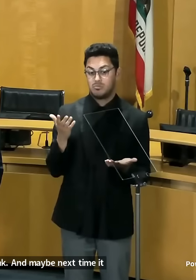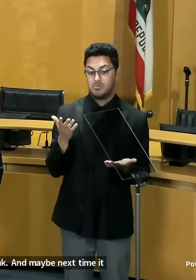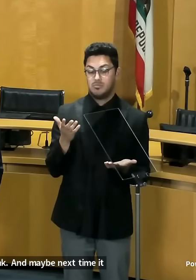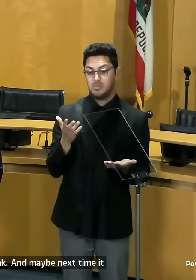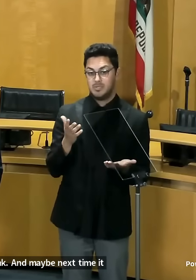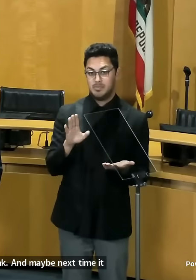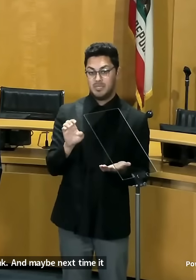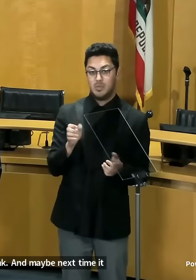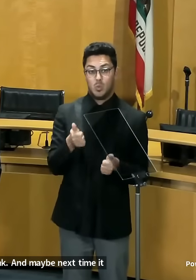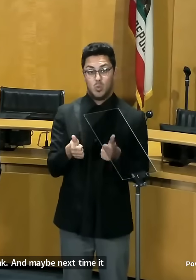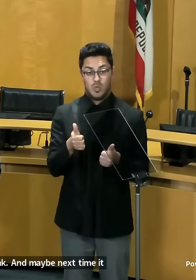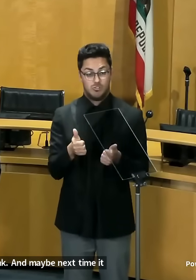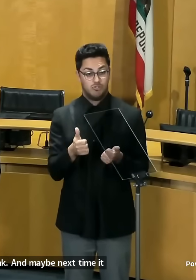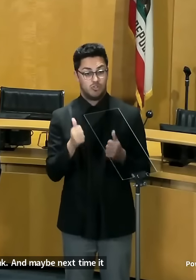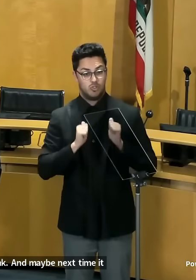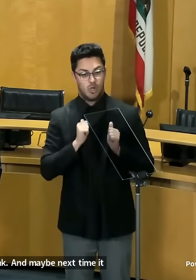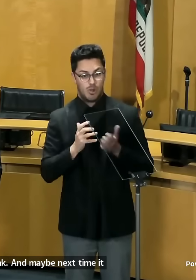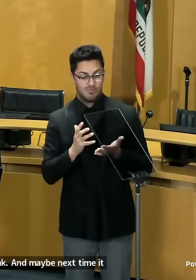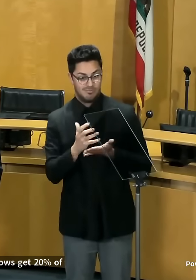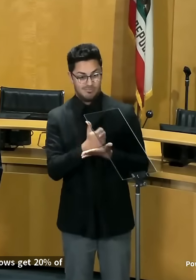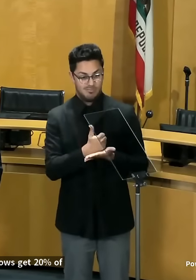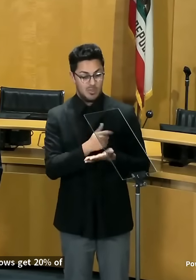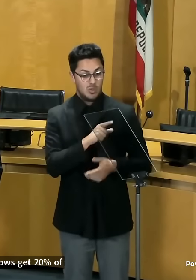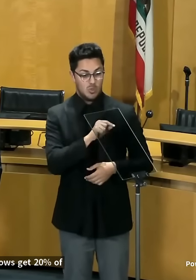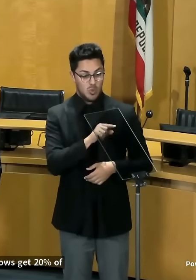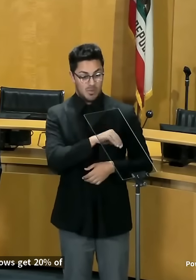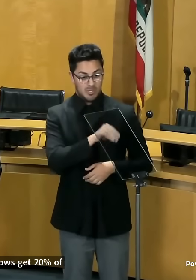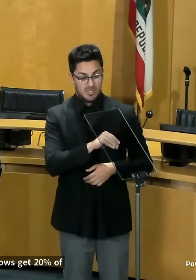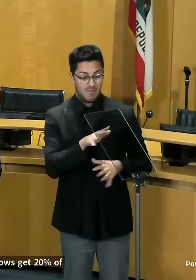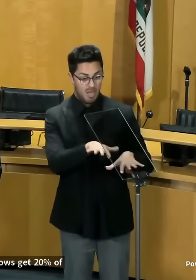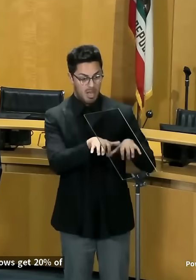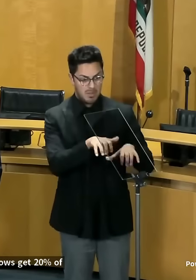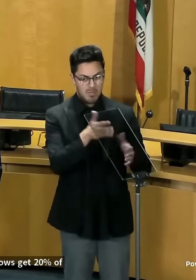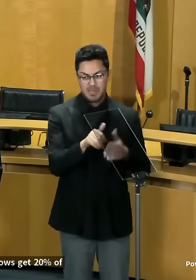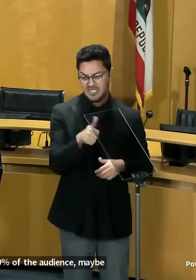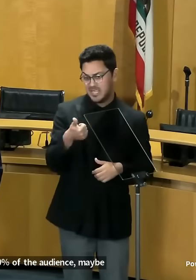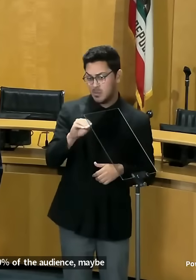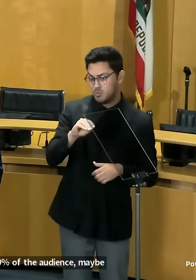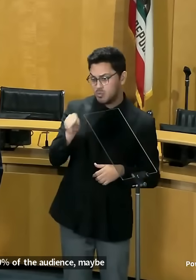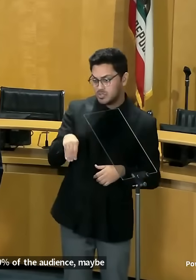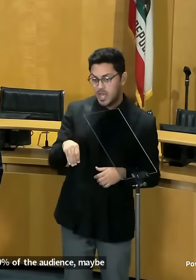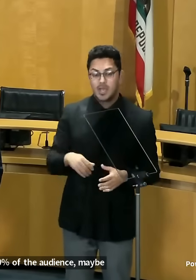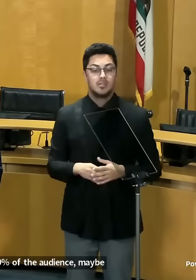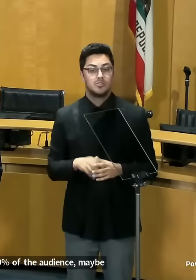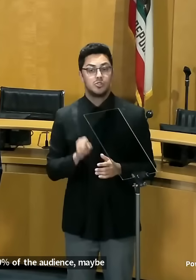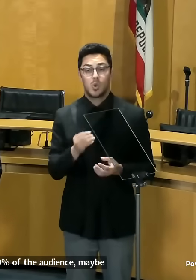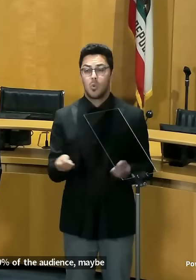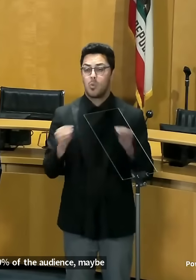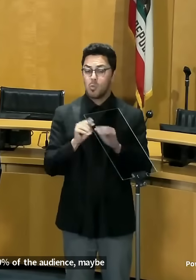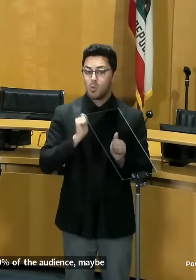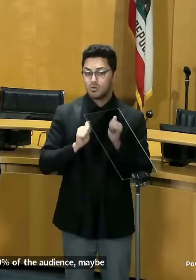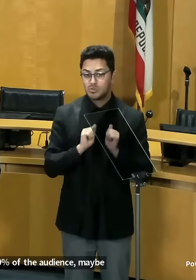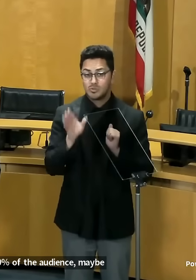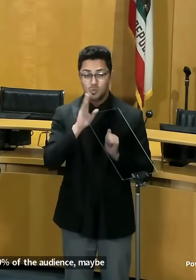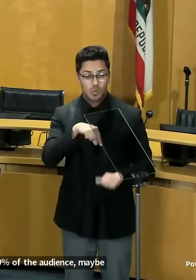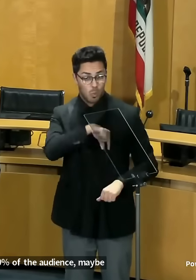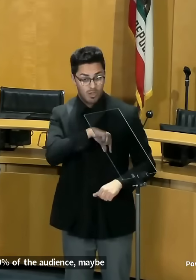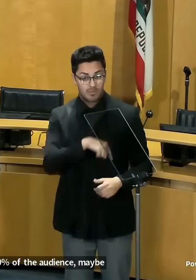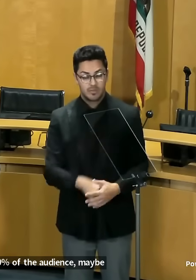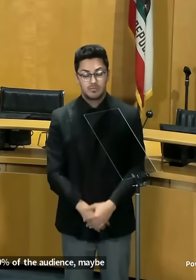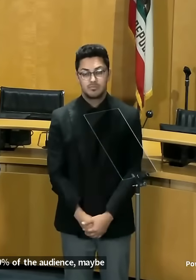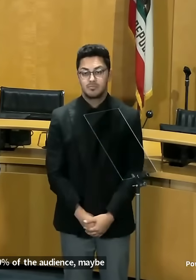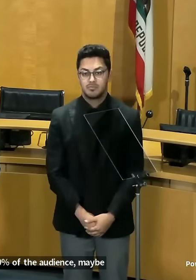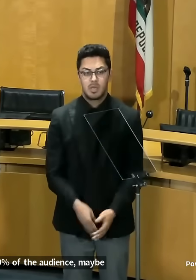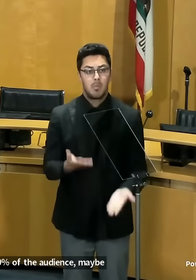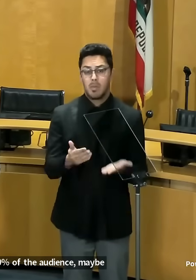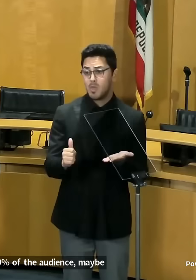get 20% of the audience. Maybe it'll be 10%, so more shows will qualify. Maybe